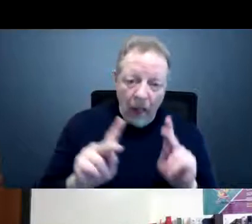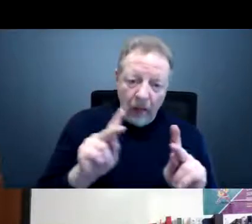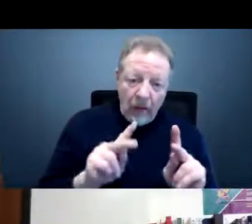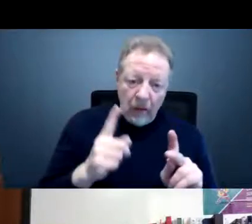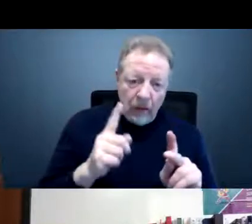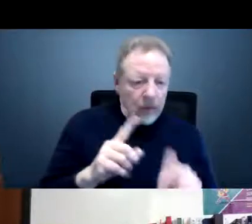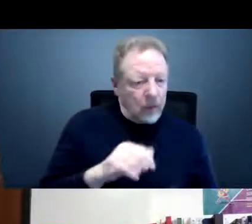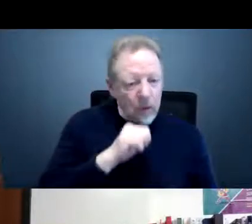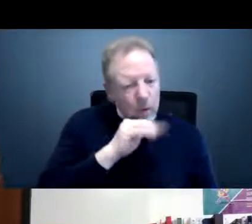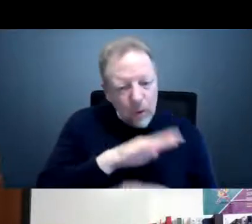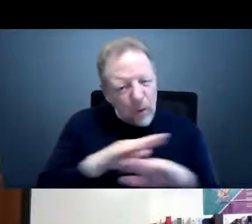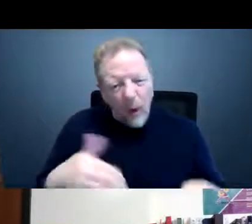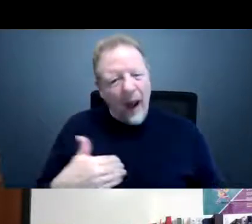don't have a good handle on